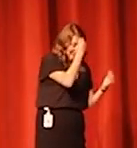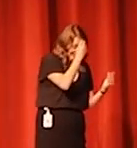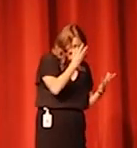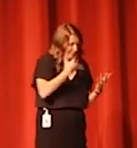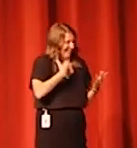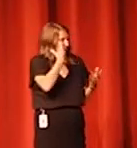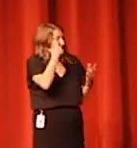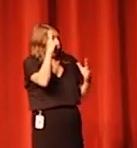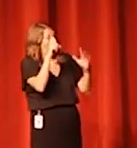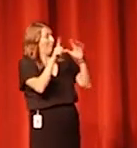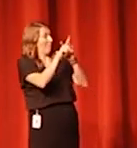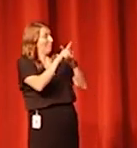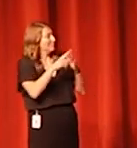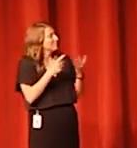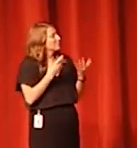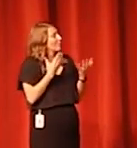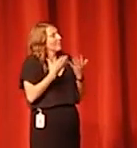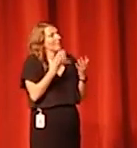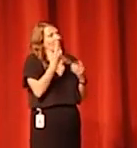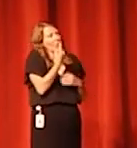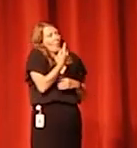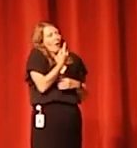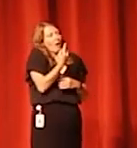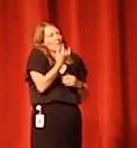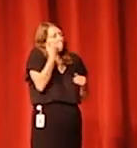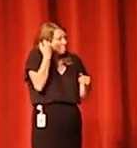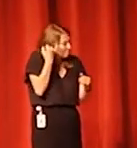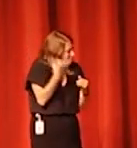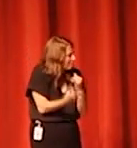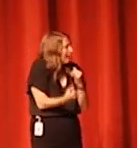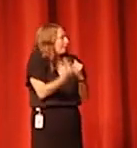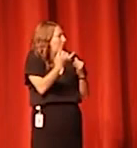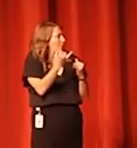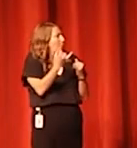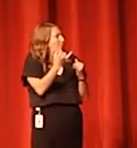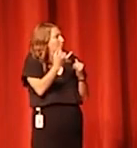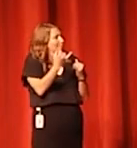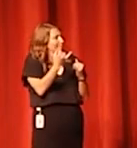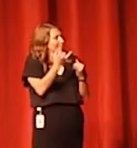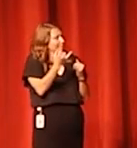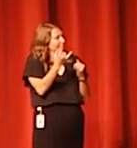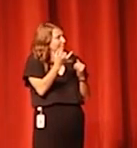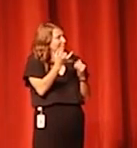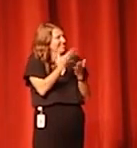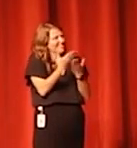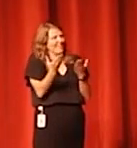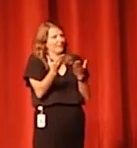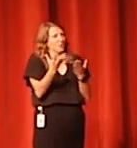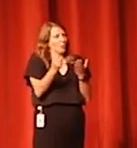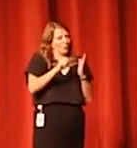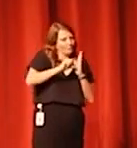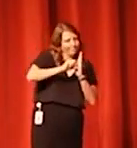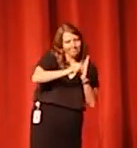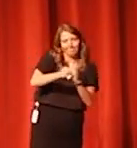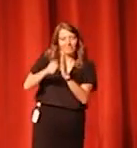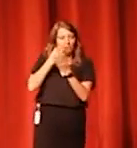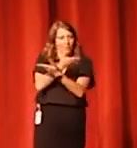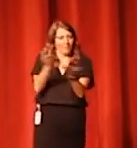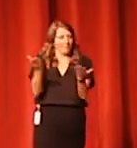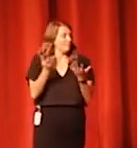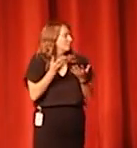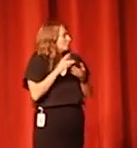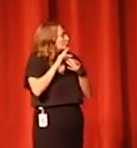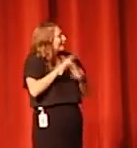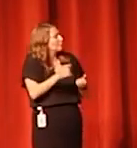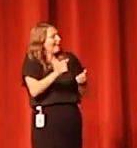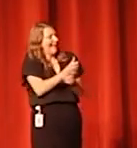this, maybe like one final take-home point that each of you would like to emphasize to our audience about really anything